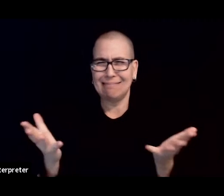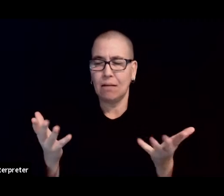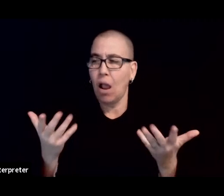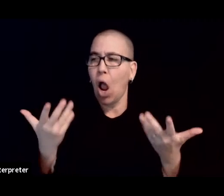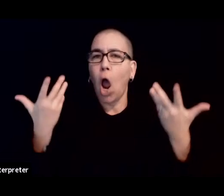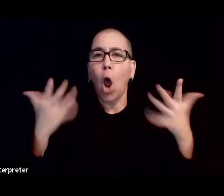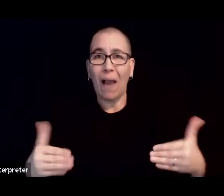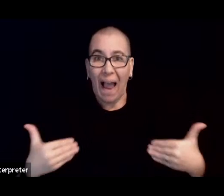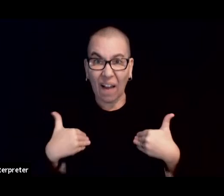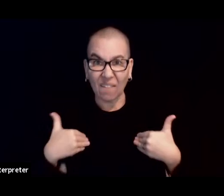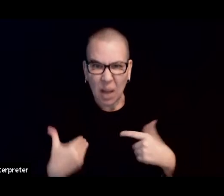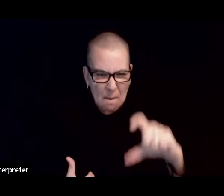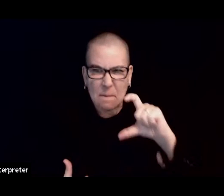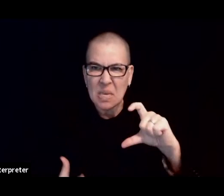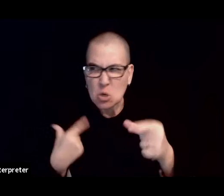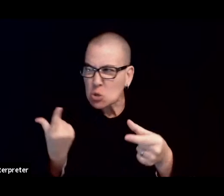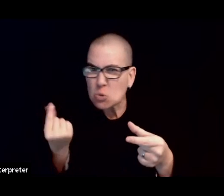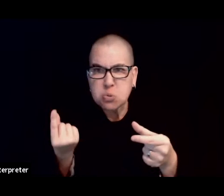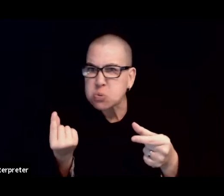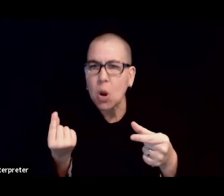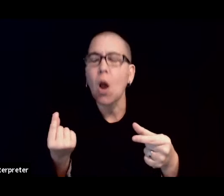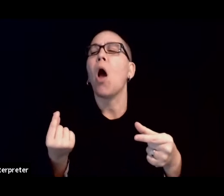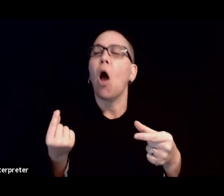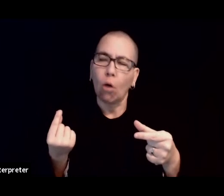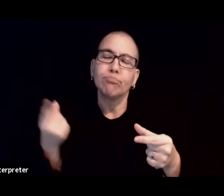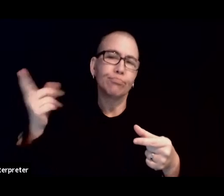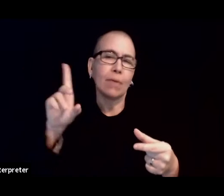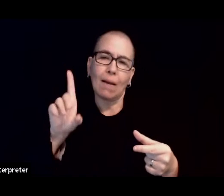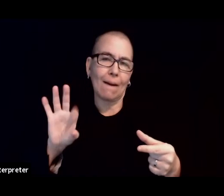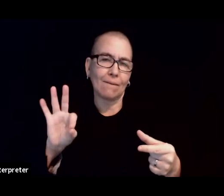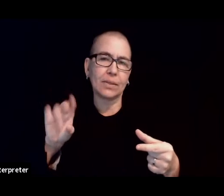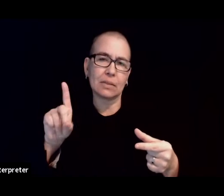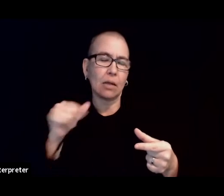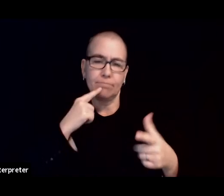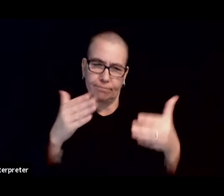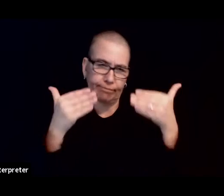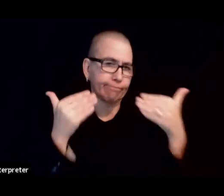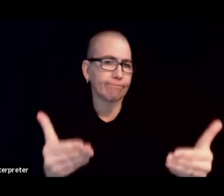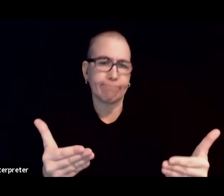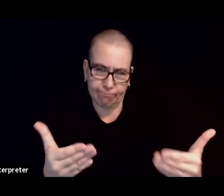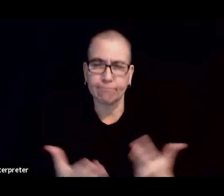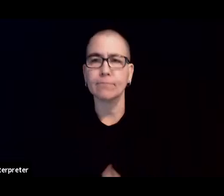they apply in this context. And with that, I will turn it back